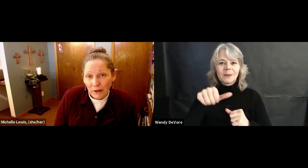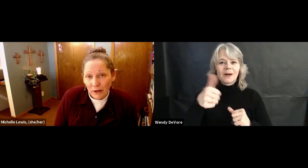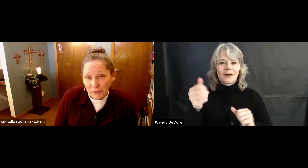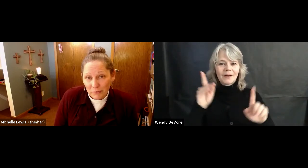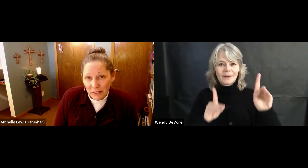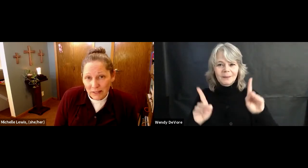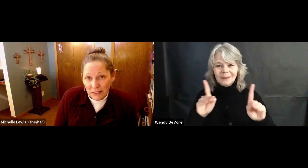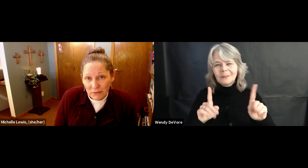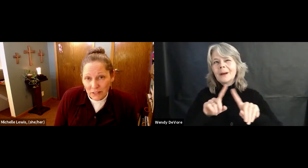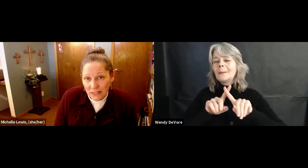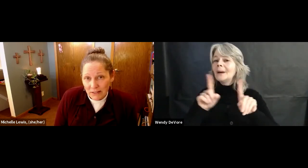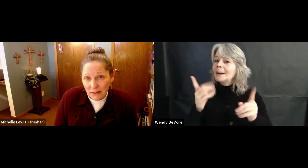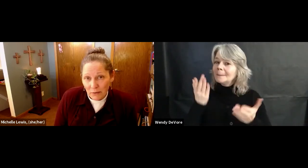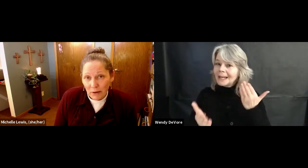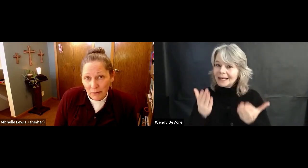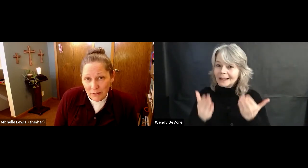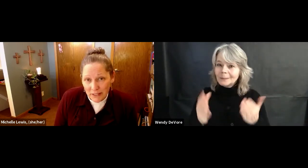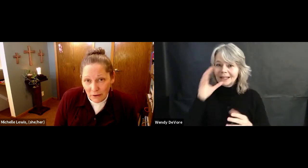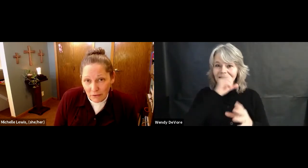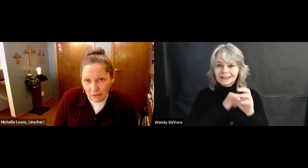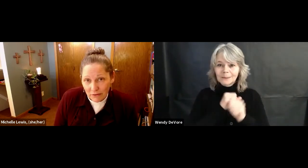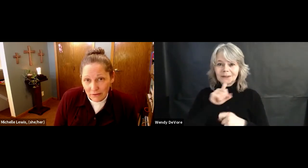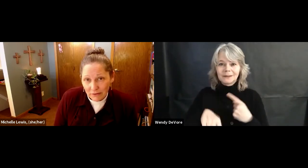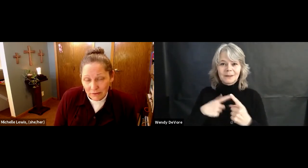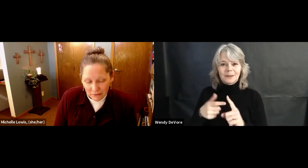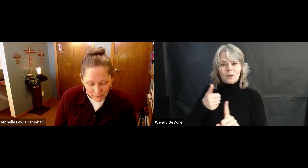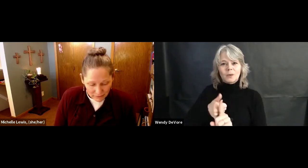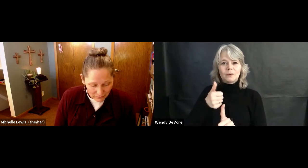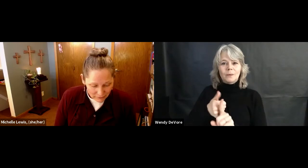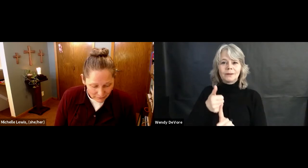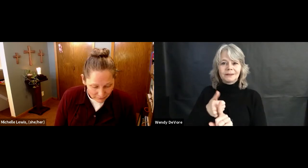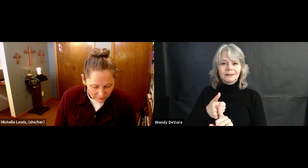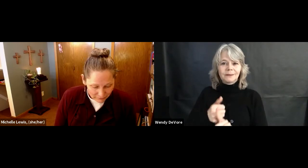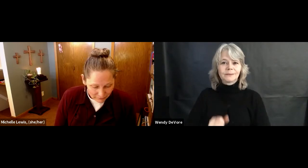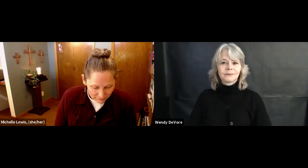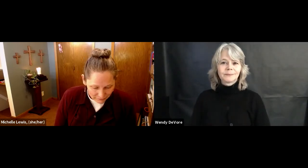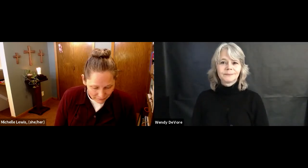but it could also be assumptions about yourself.